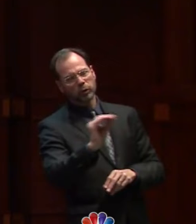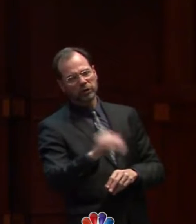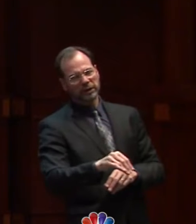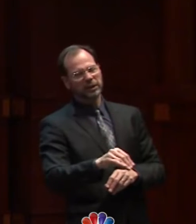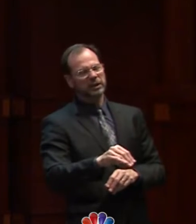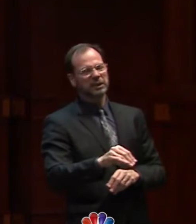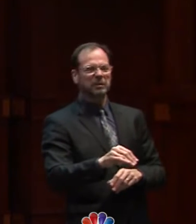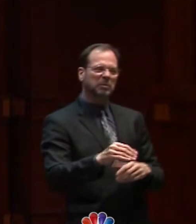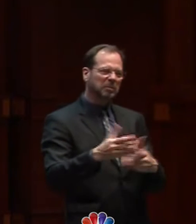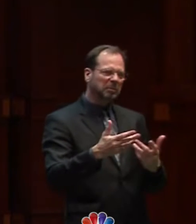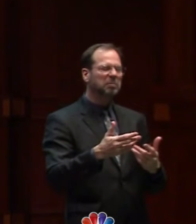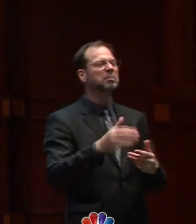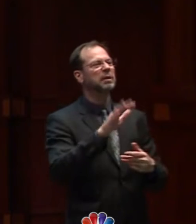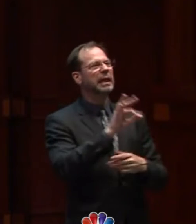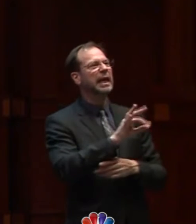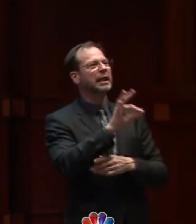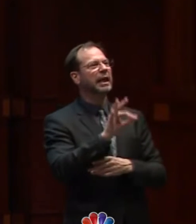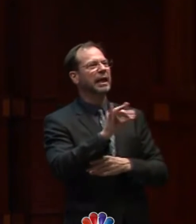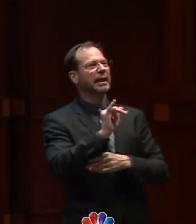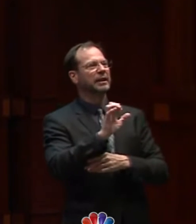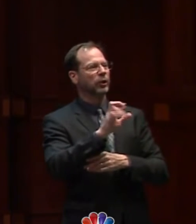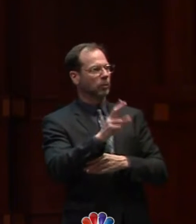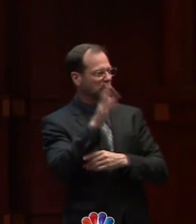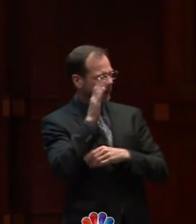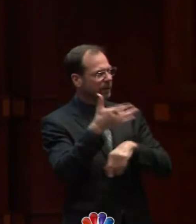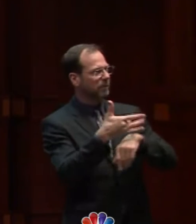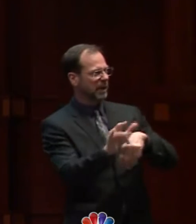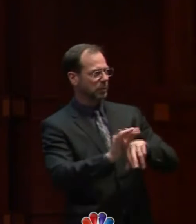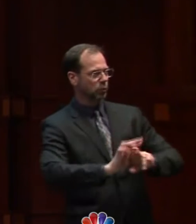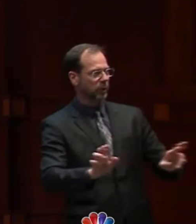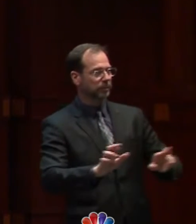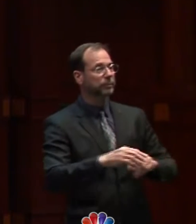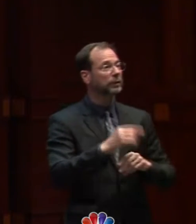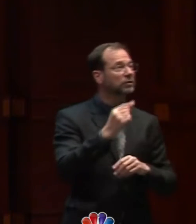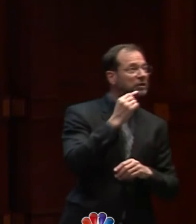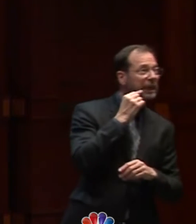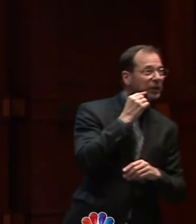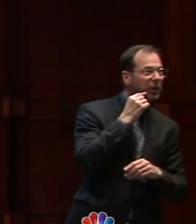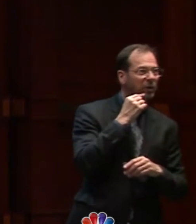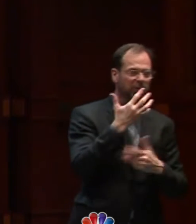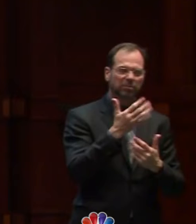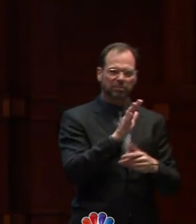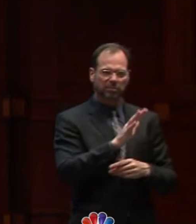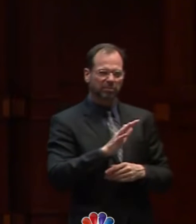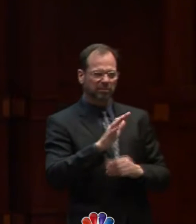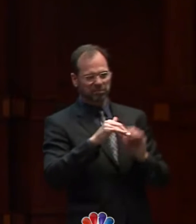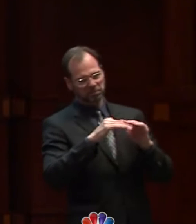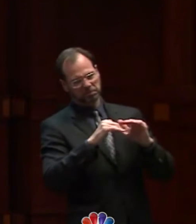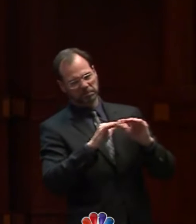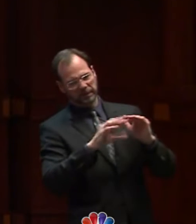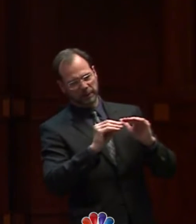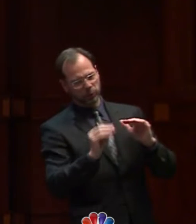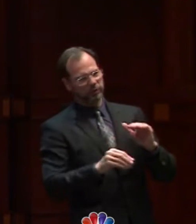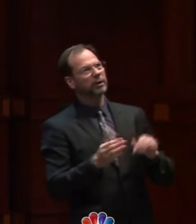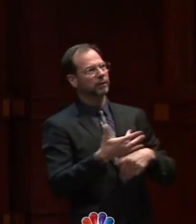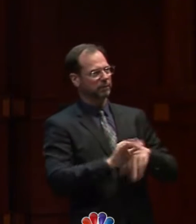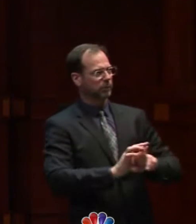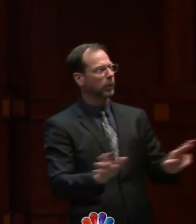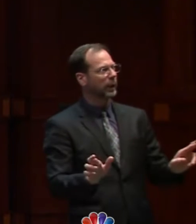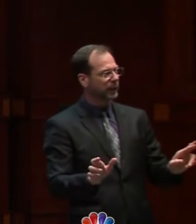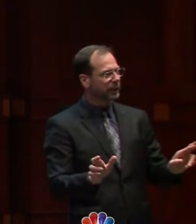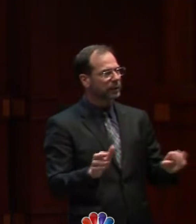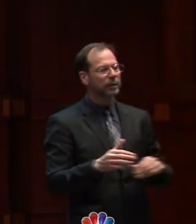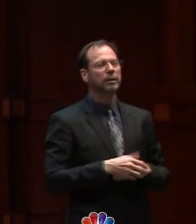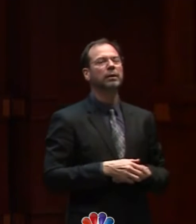beds, 99 ICU beds are available. San Antonio, just under half of their beds are available,